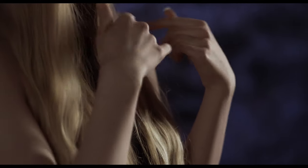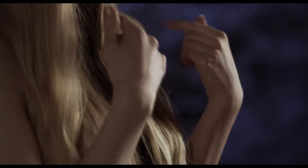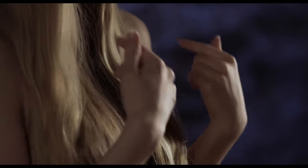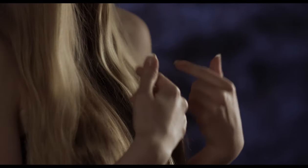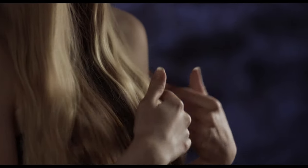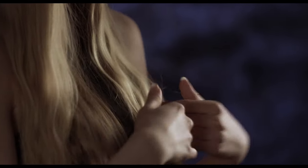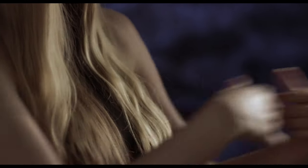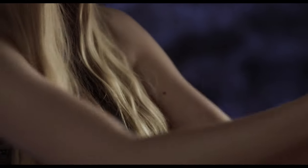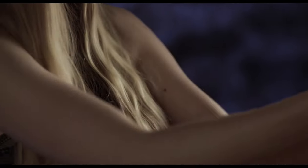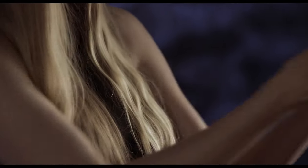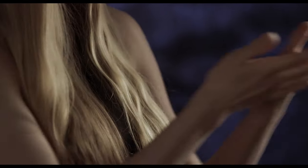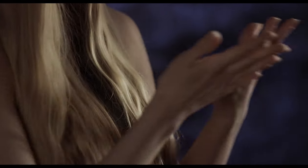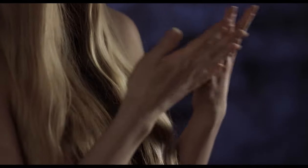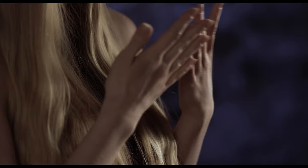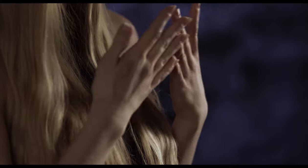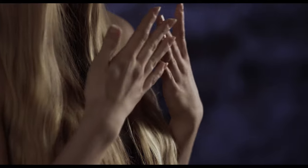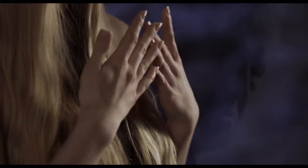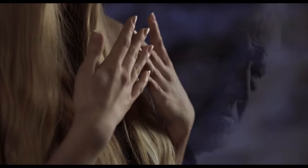Yes, in love with you.